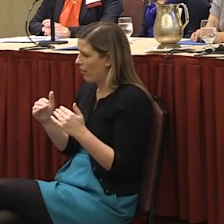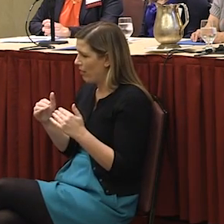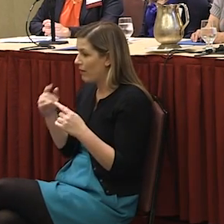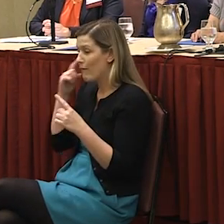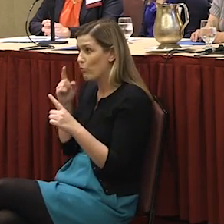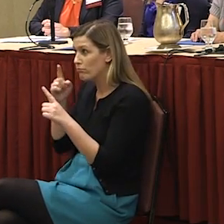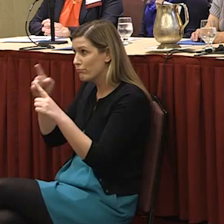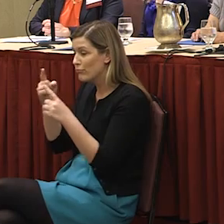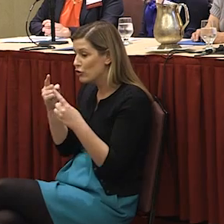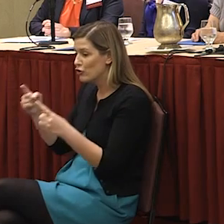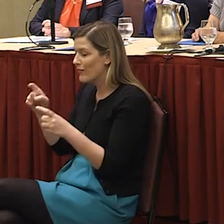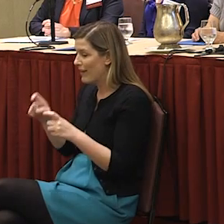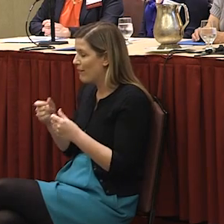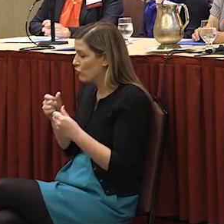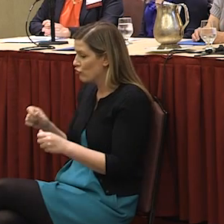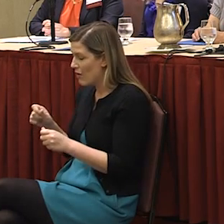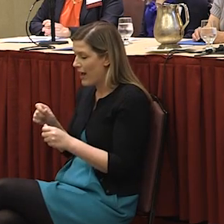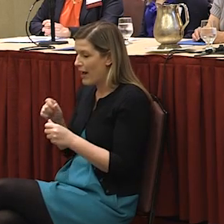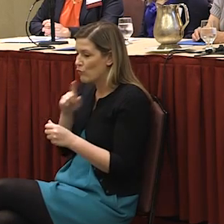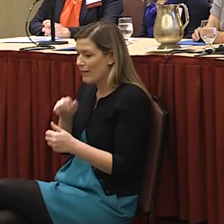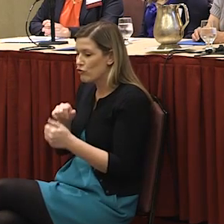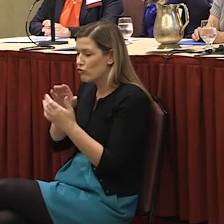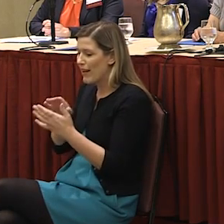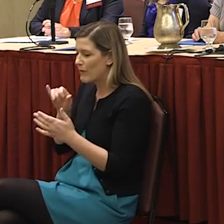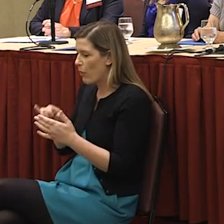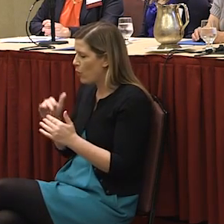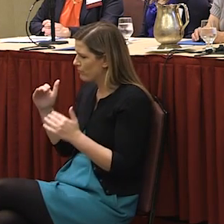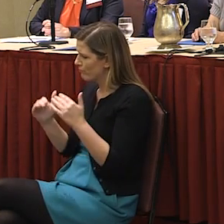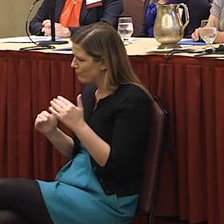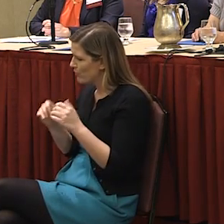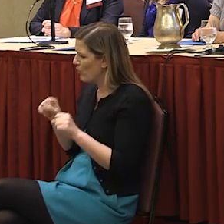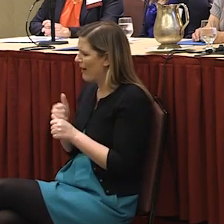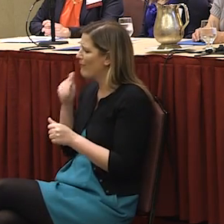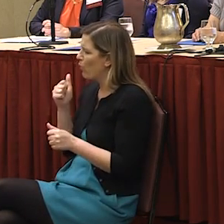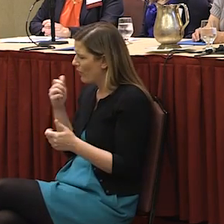equity, efforts must be made to address avoidable inequalities and injustices.